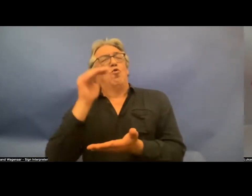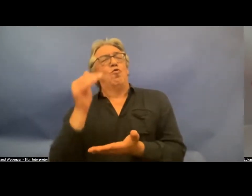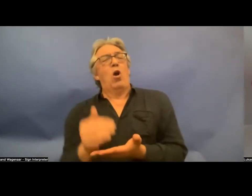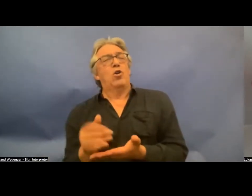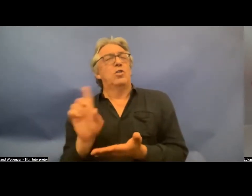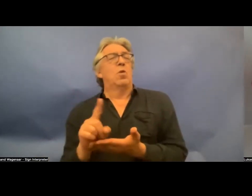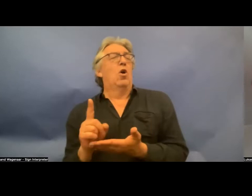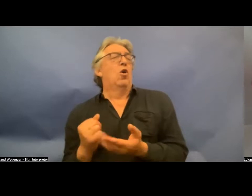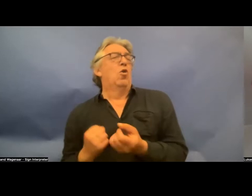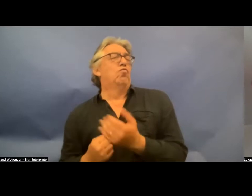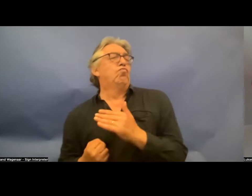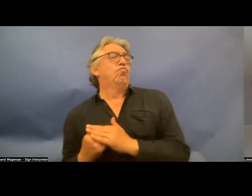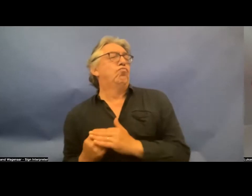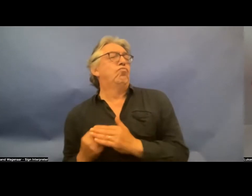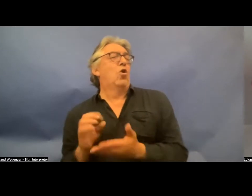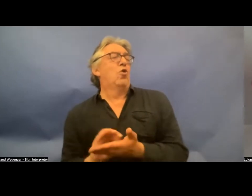from this fund is